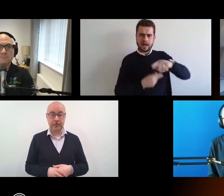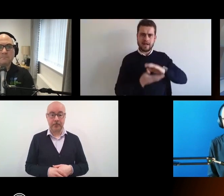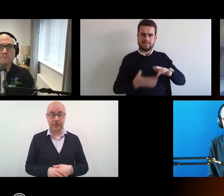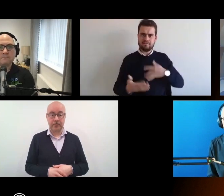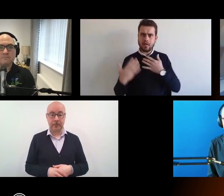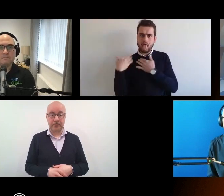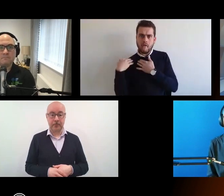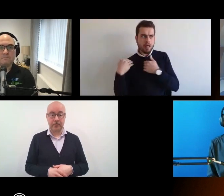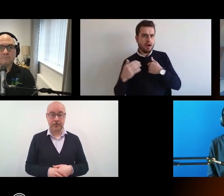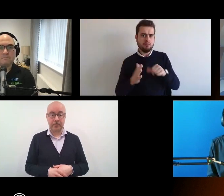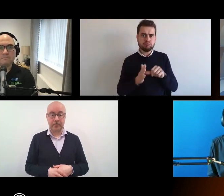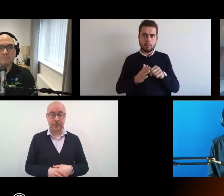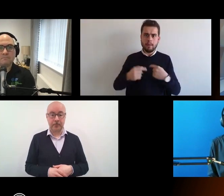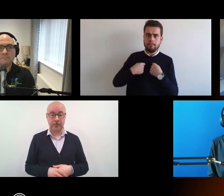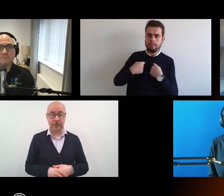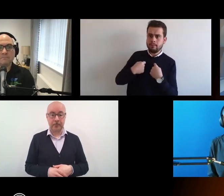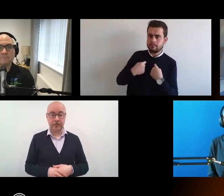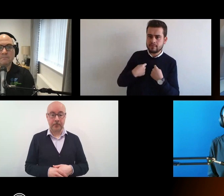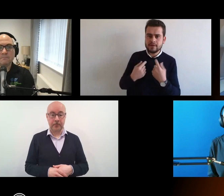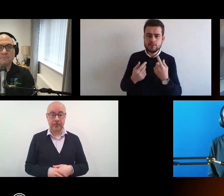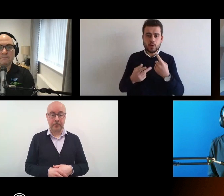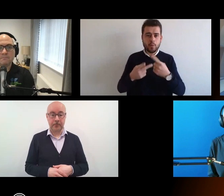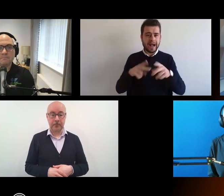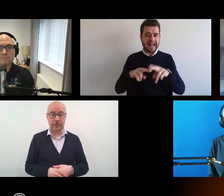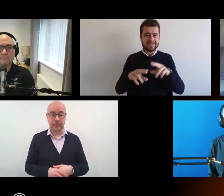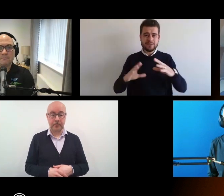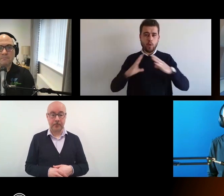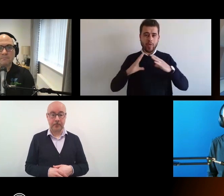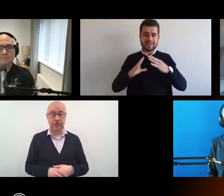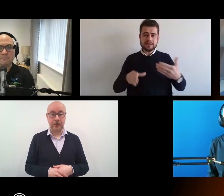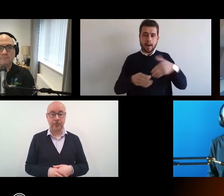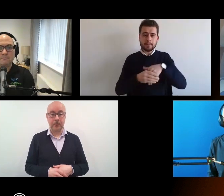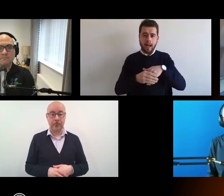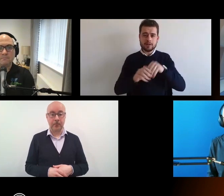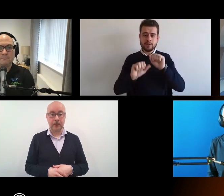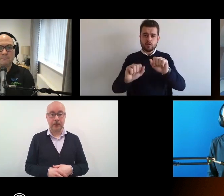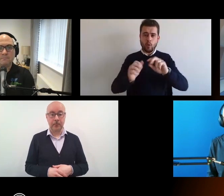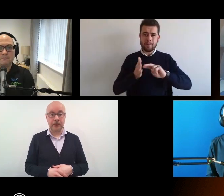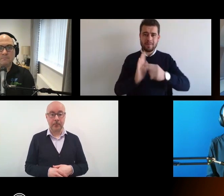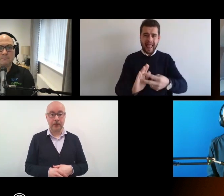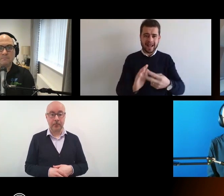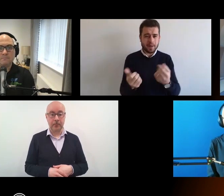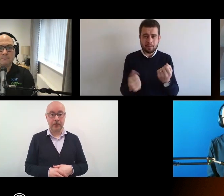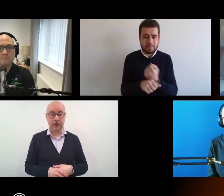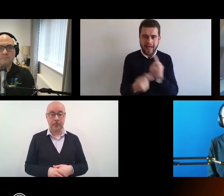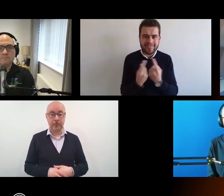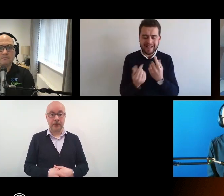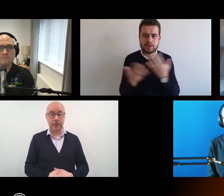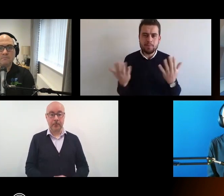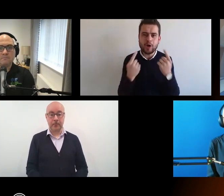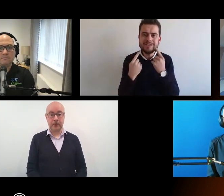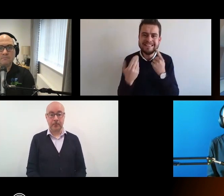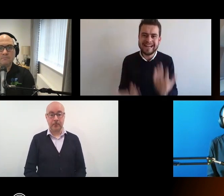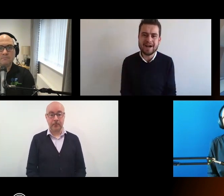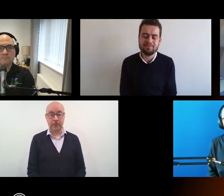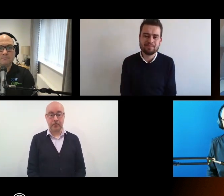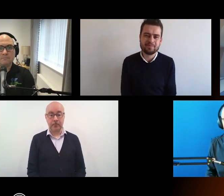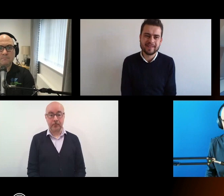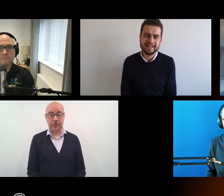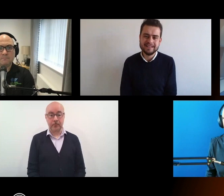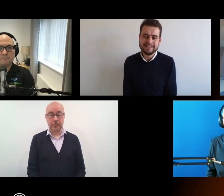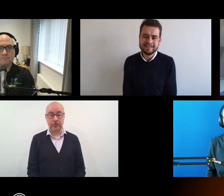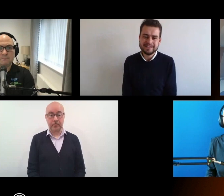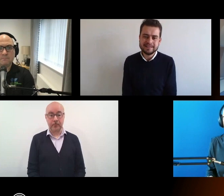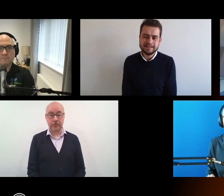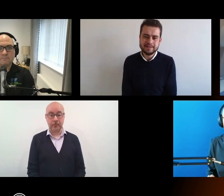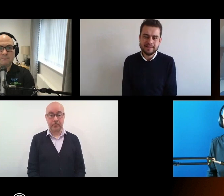have a budget for accessibility. So, and all of a sudden you're saying to the deaf or disabled person, this is your problem. Actually, no, make it